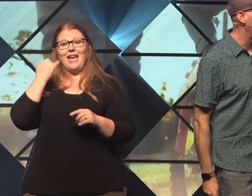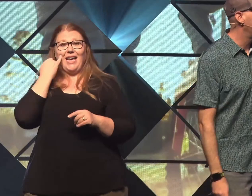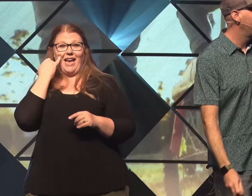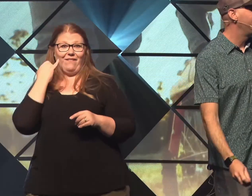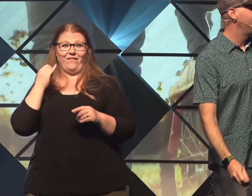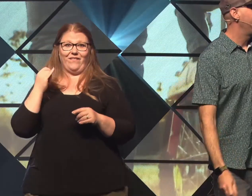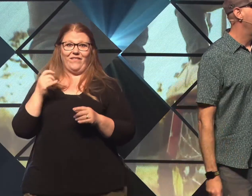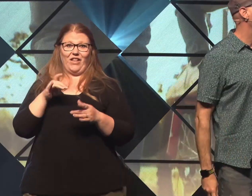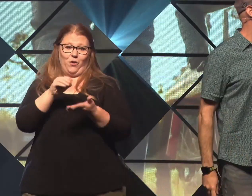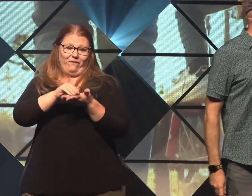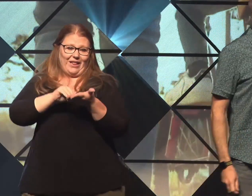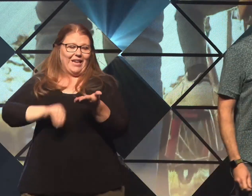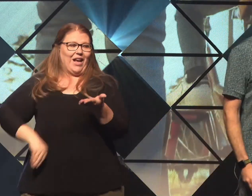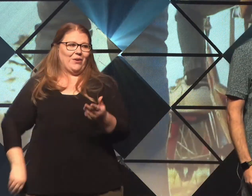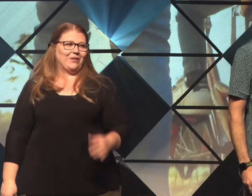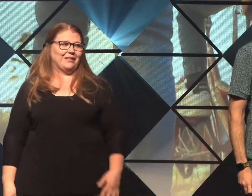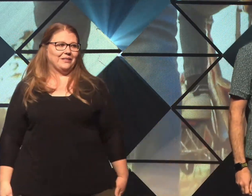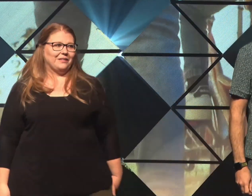Connect card.